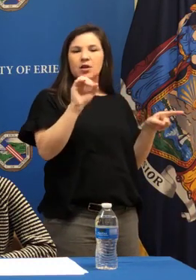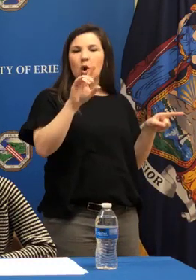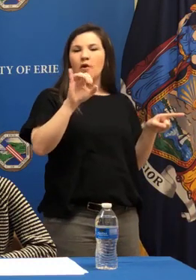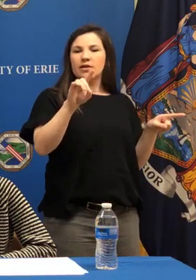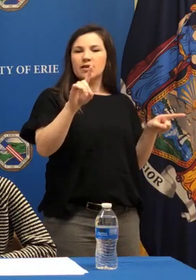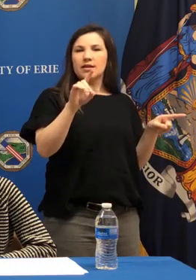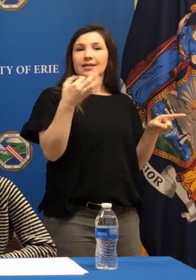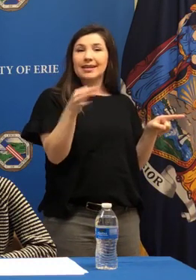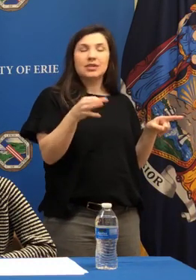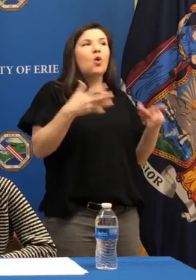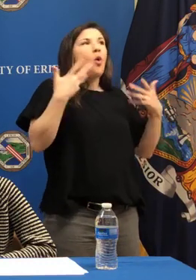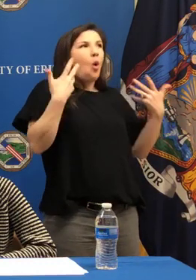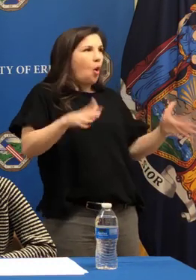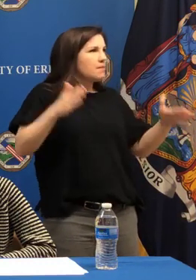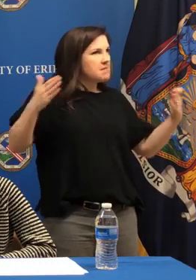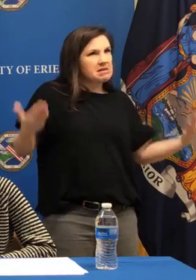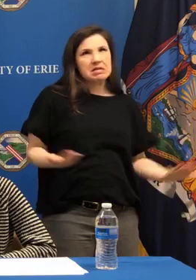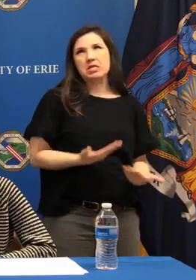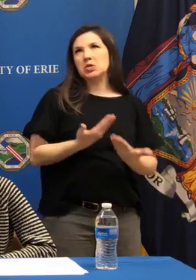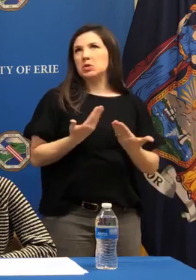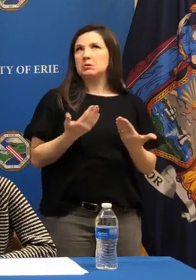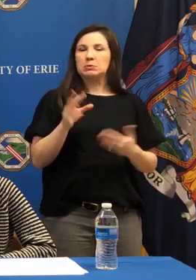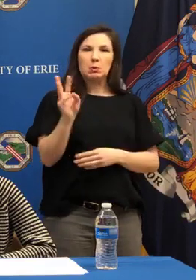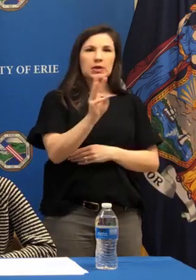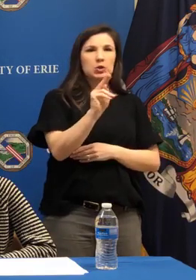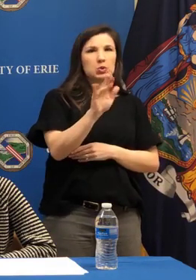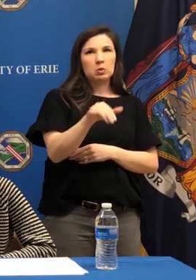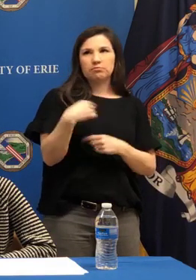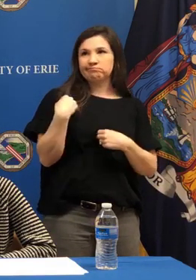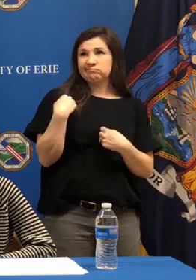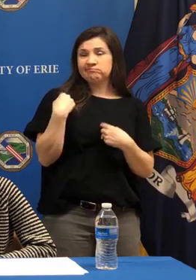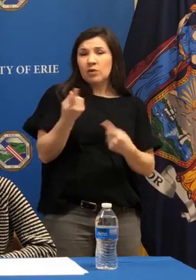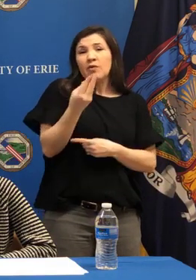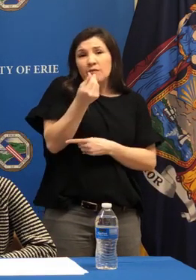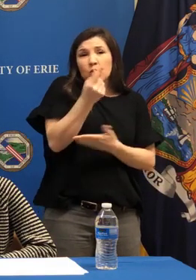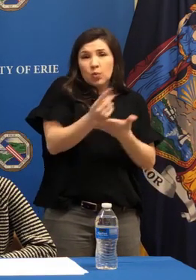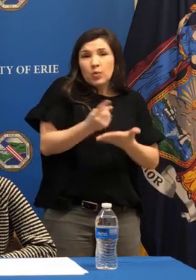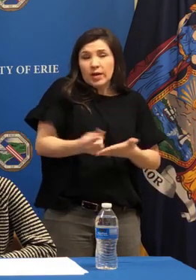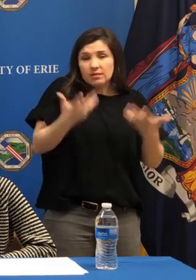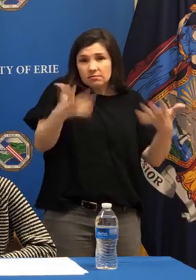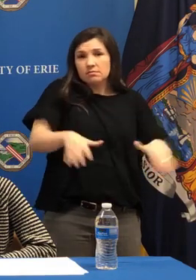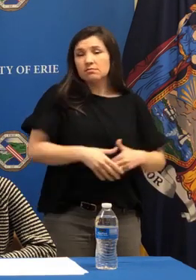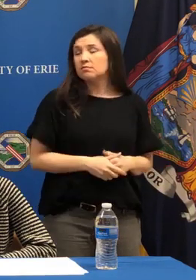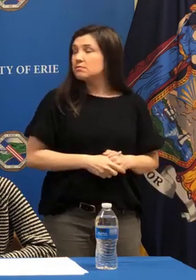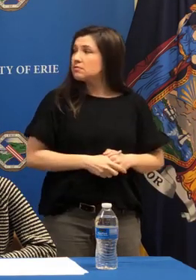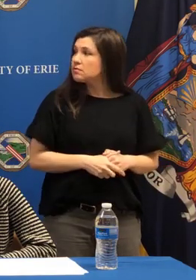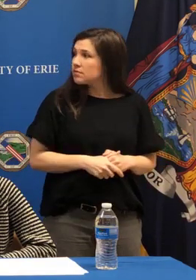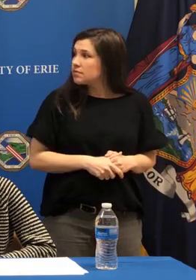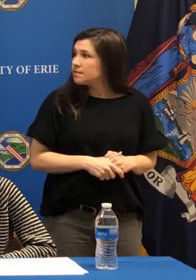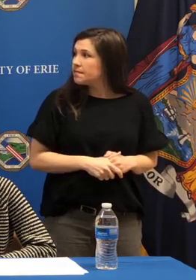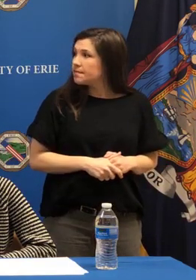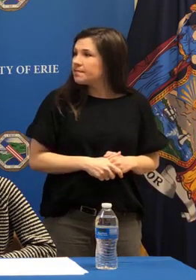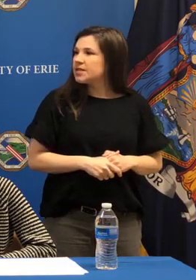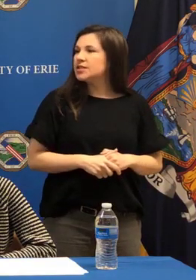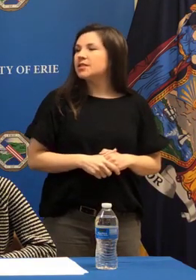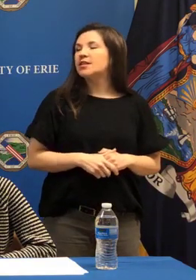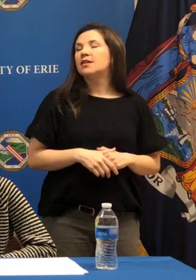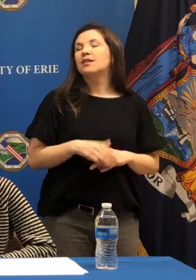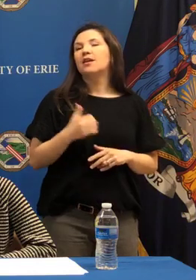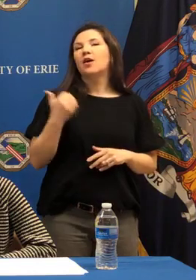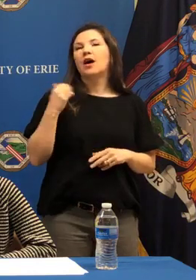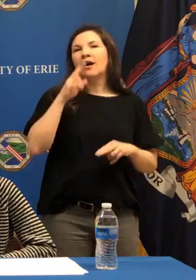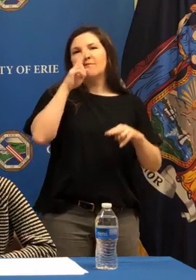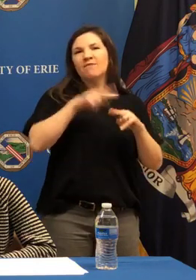COVID-19's been in Erie County and probably Western New York for a number of weeks now. Now, had a little fun with